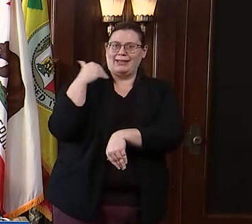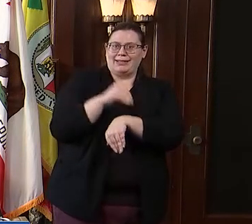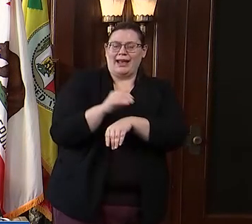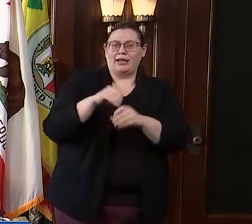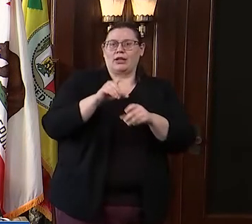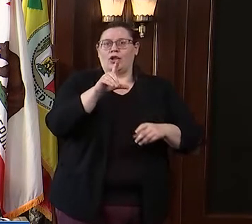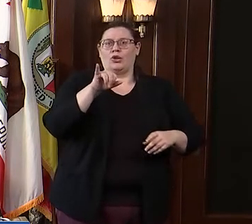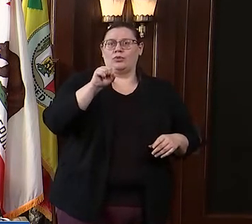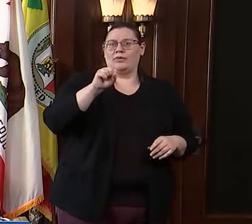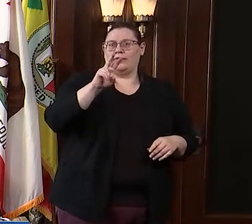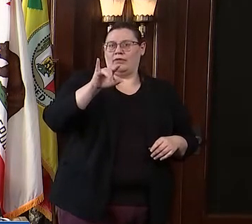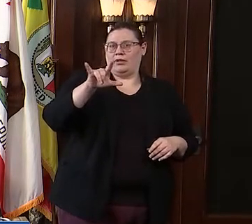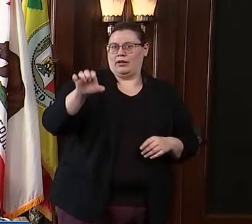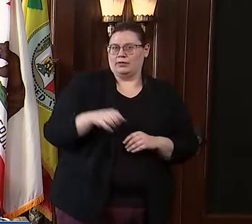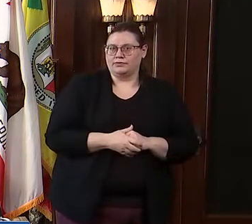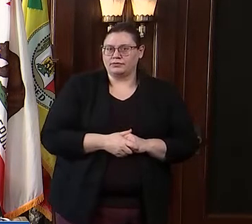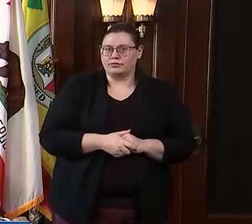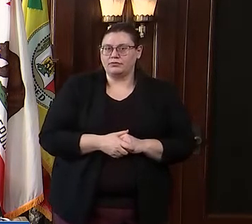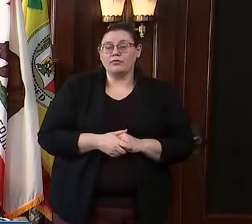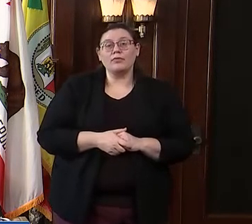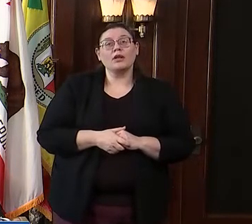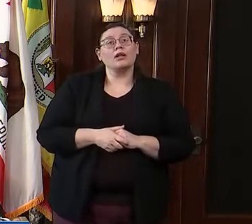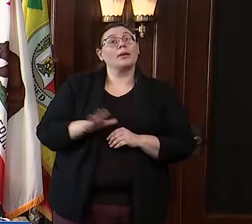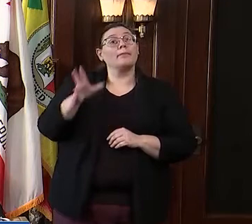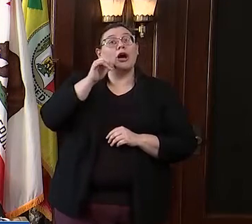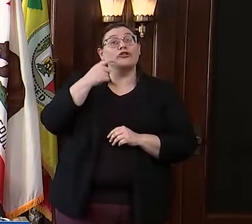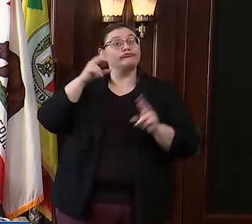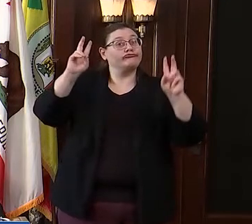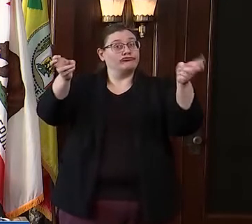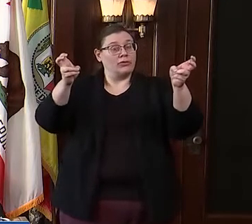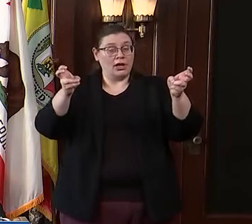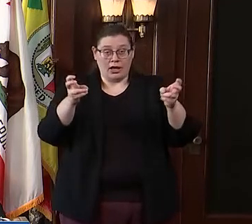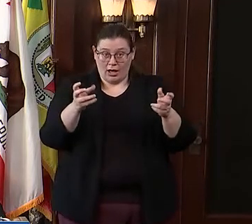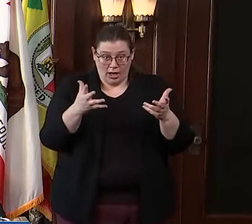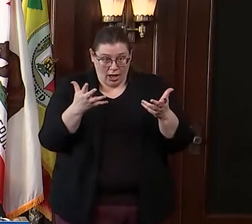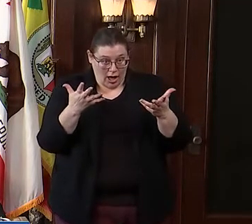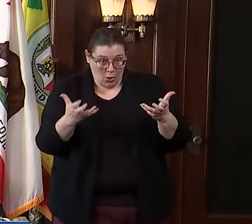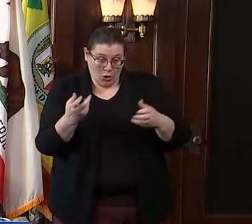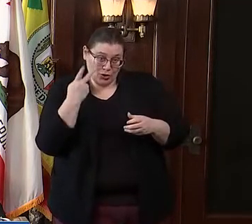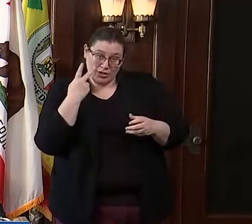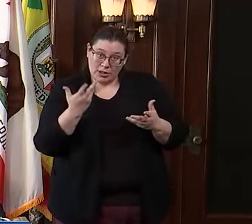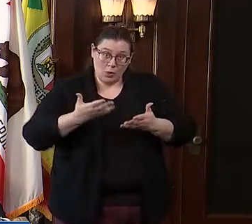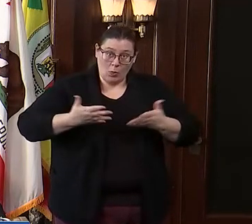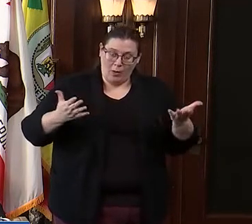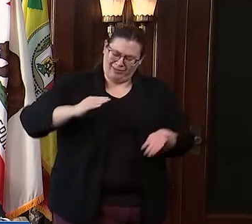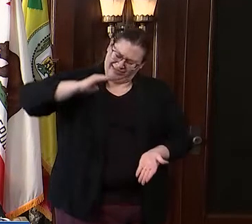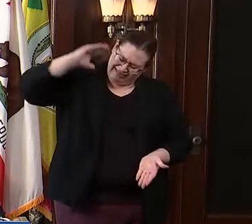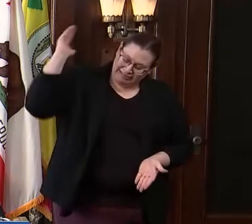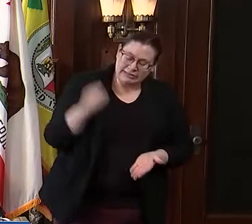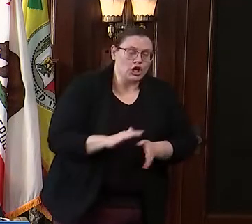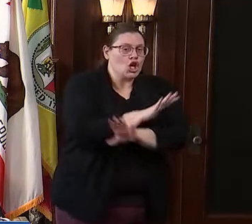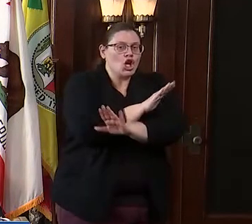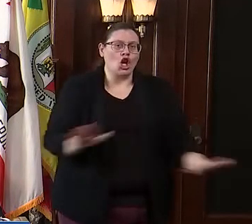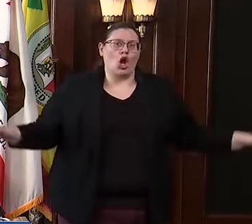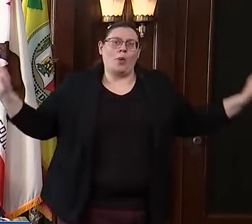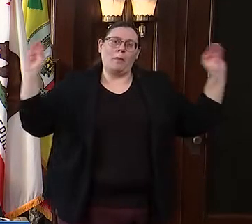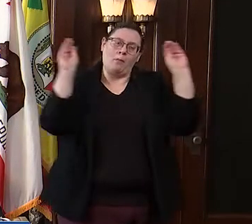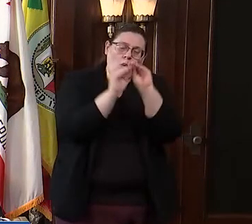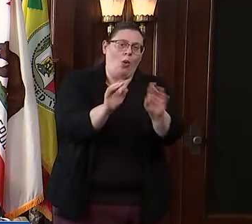Louisville. She said, I quote, "The last thing she'd want to see right now is any more